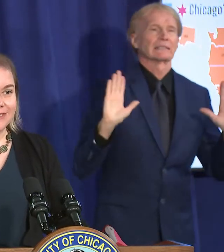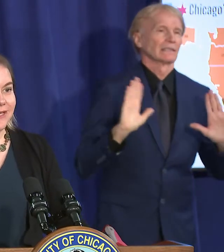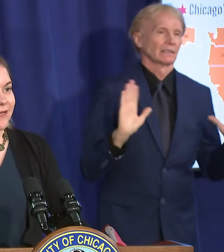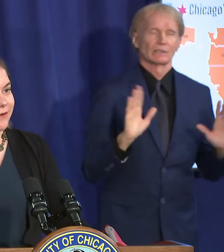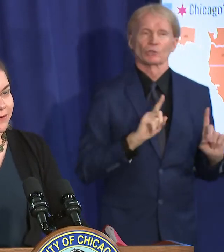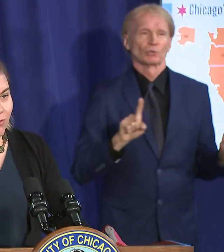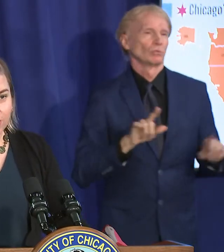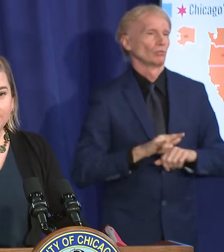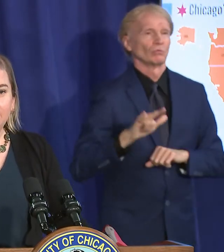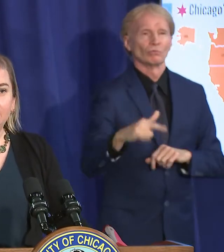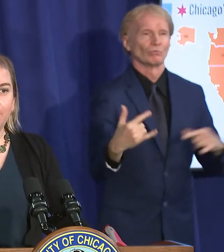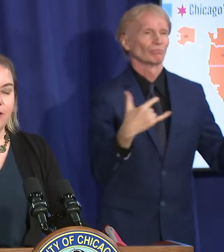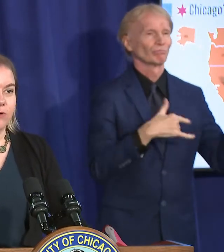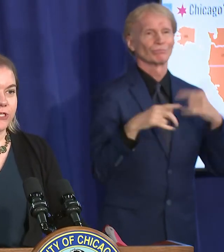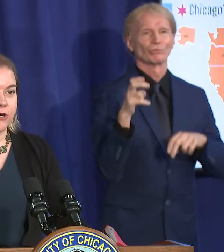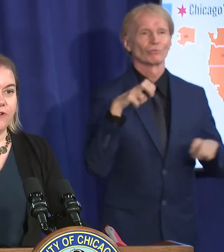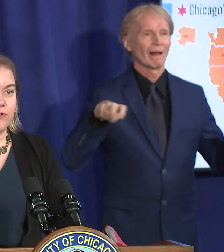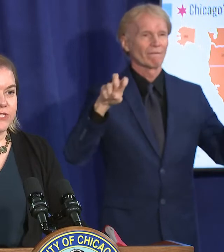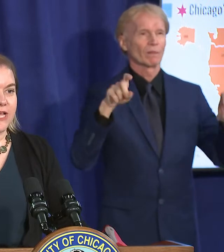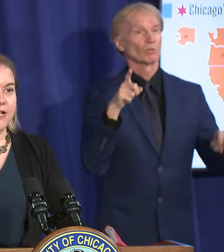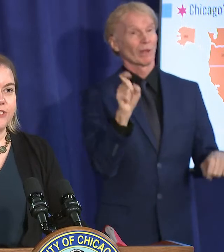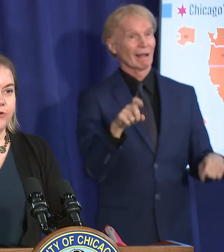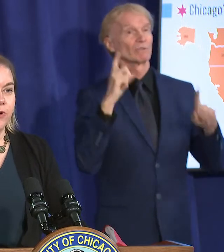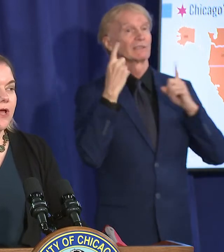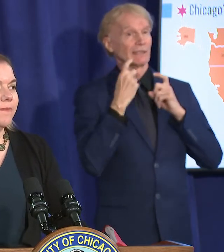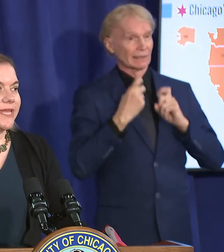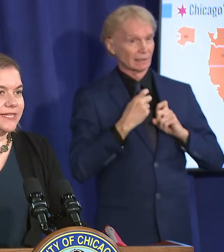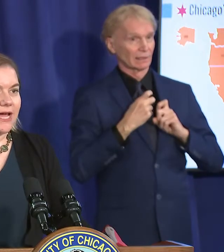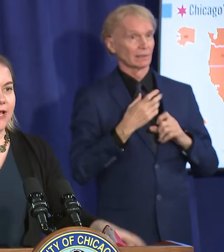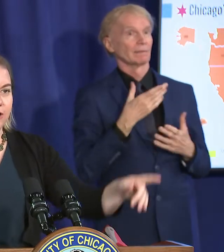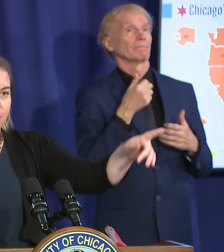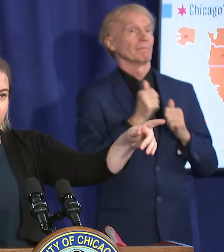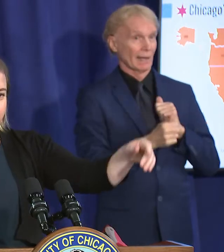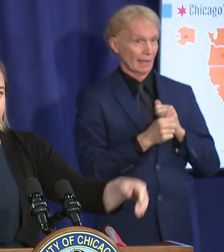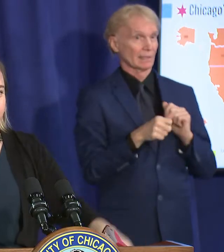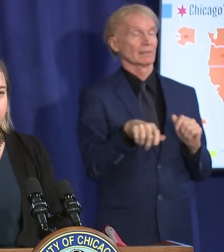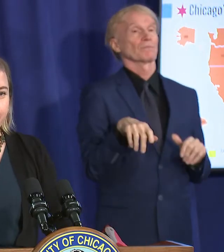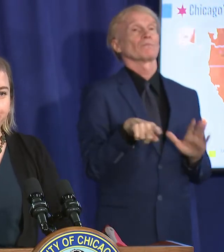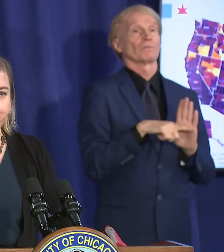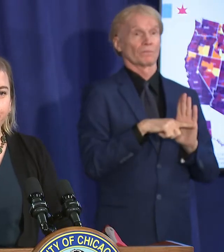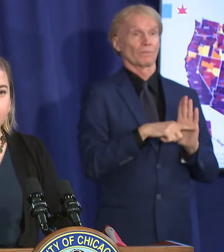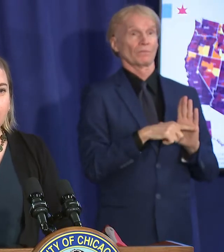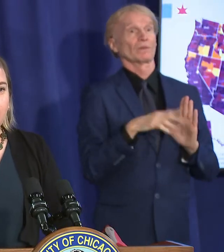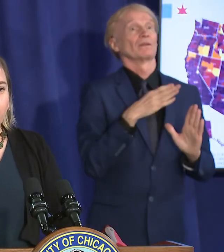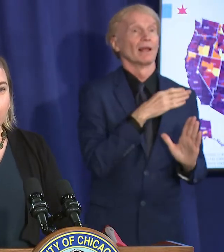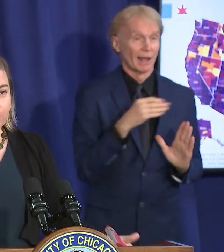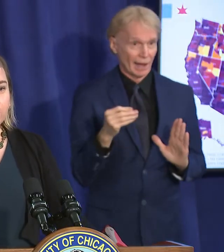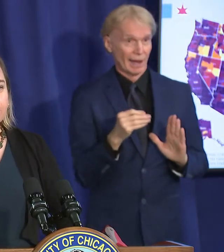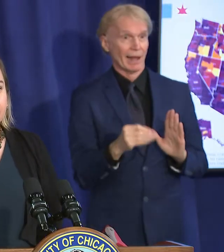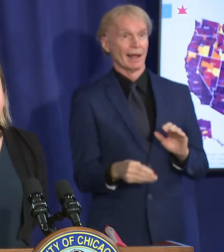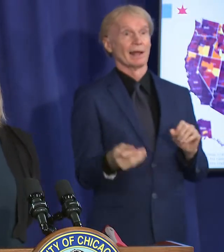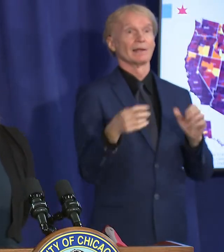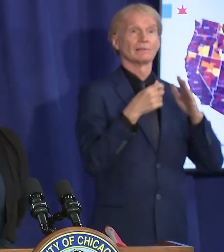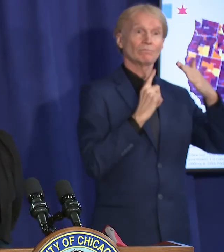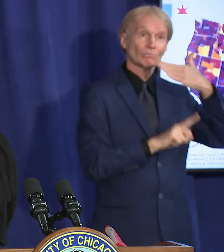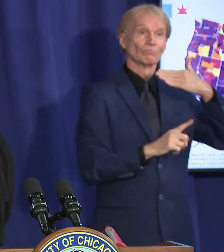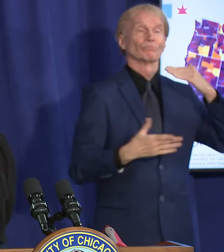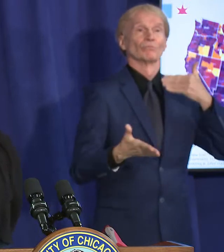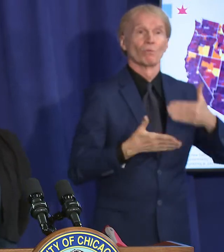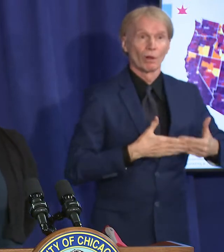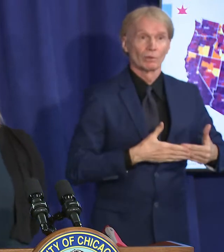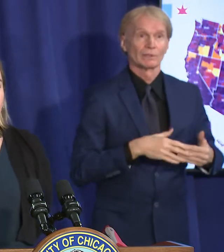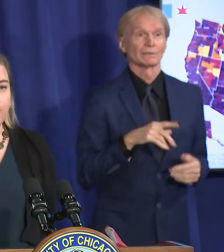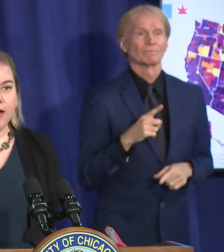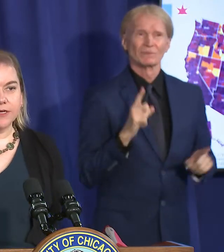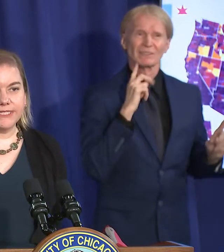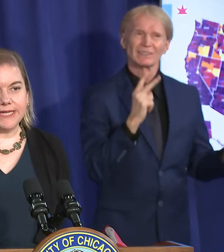be testing and quarantining upon return if you decide to, but the entire country is surging. Where we look at the details of